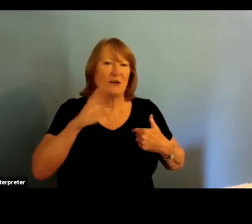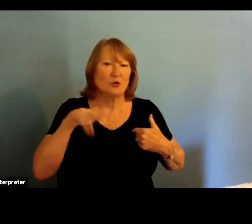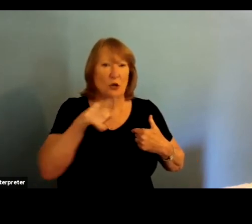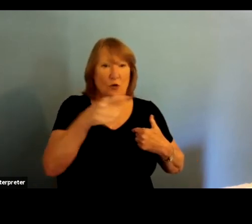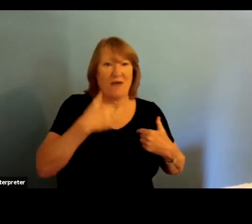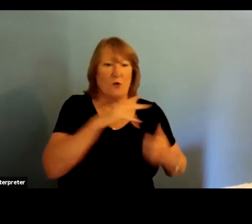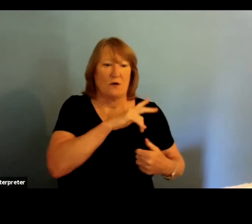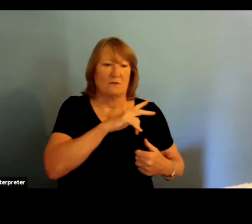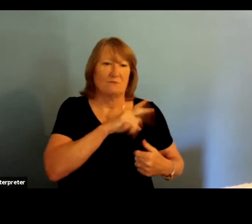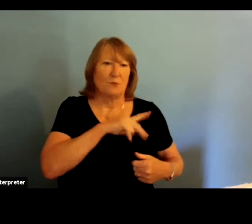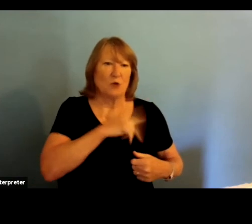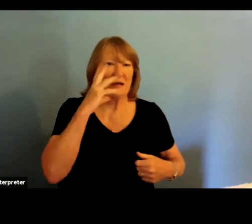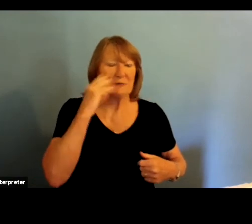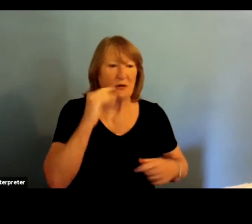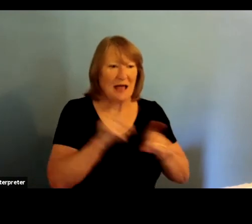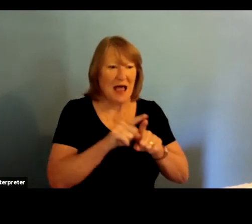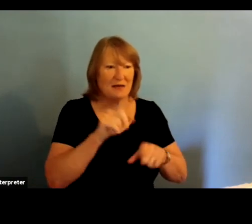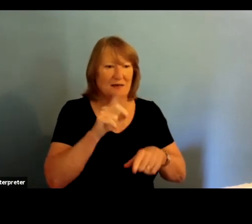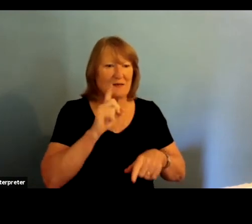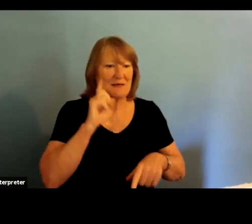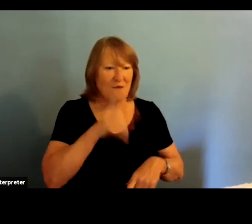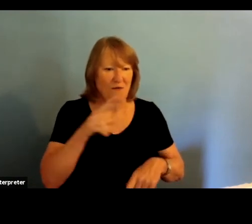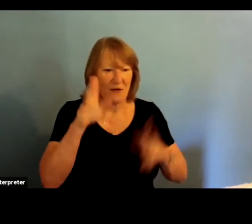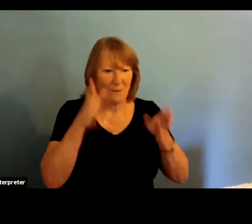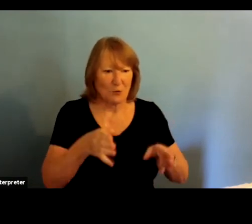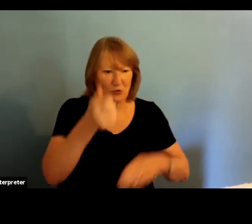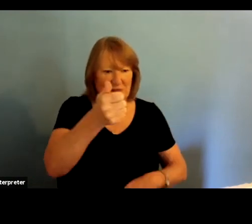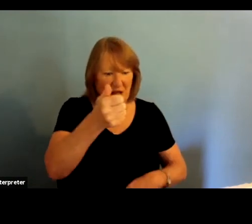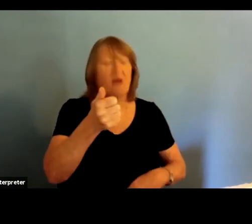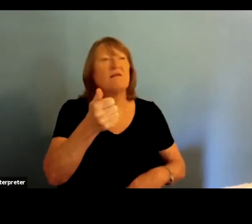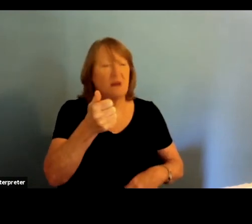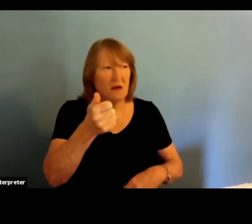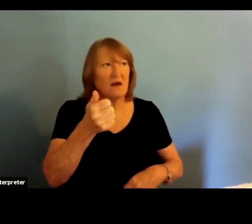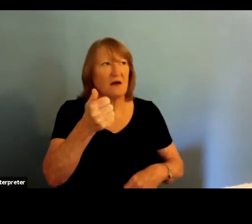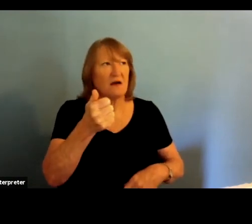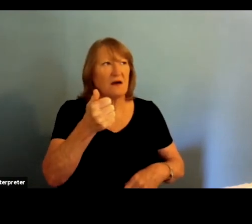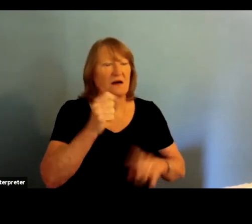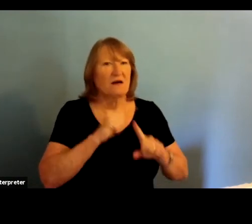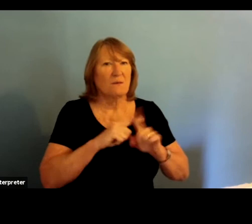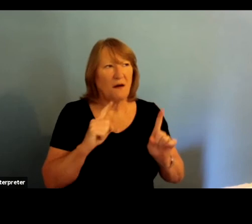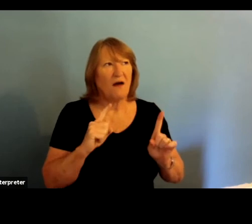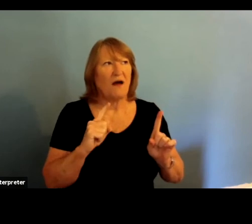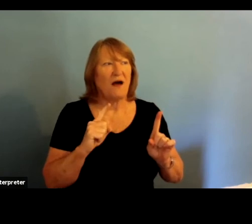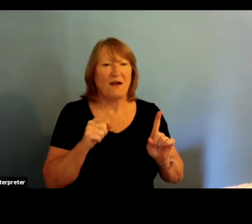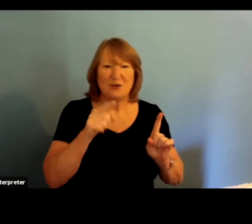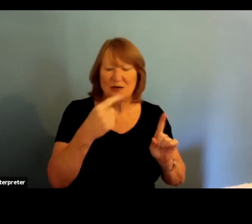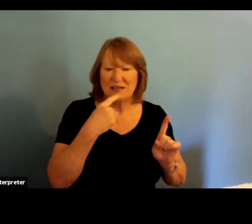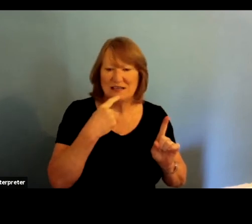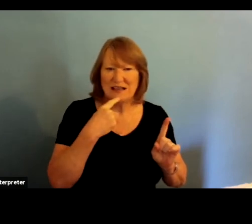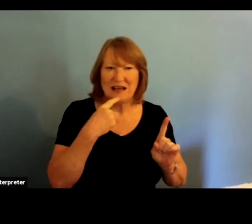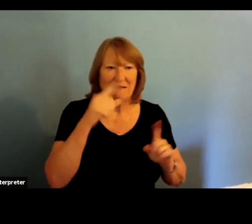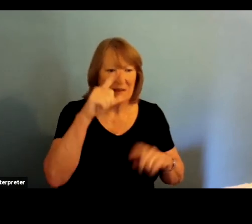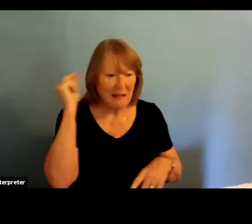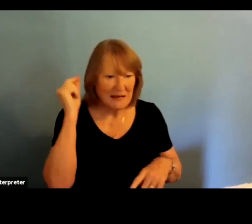personal experience as a deaf and hard of hearing individual yourself. But you, when you mentioned being at Gallaudet,